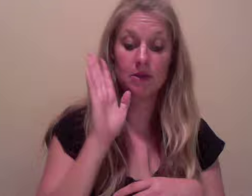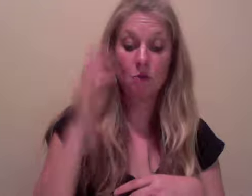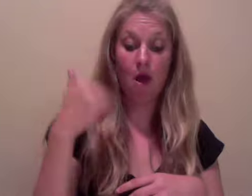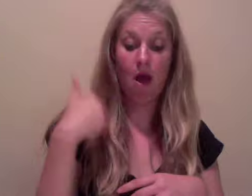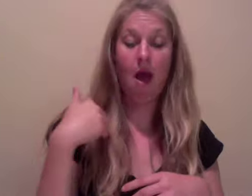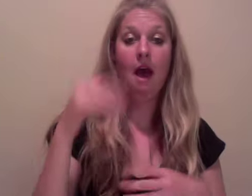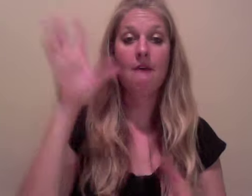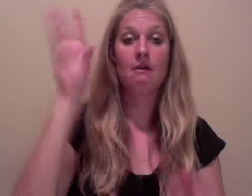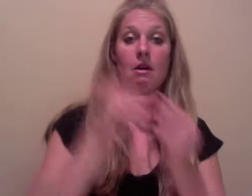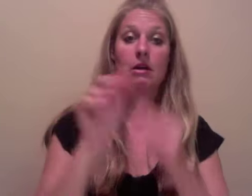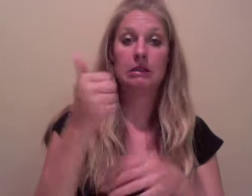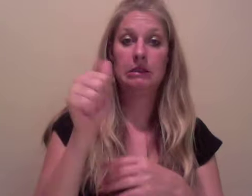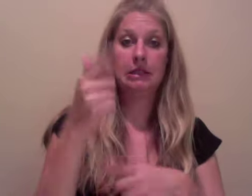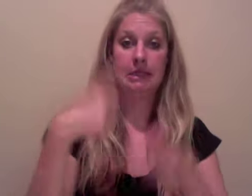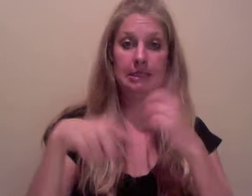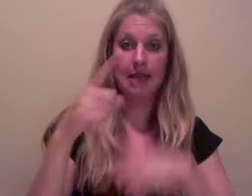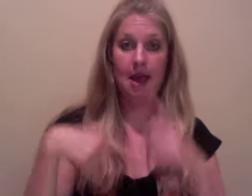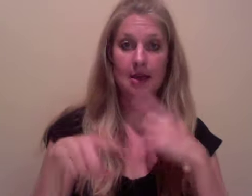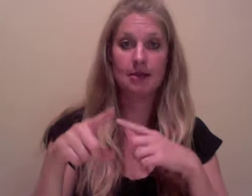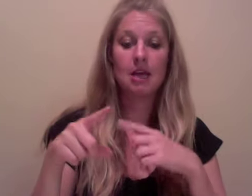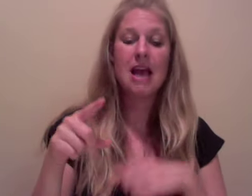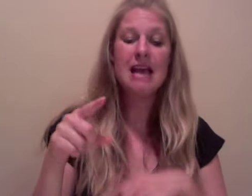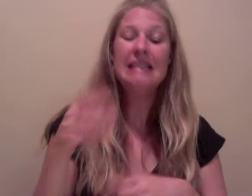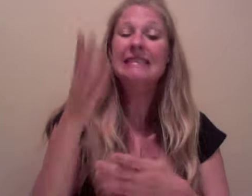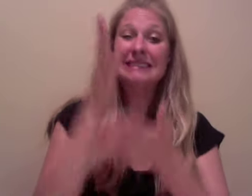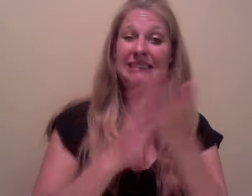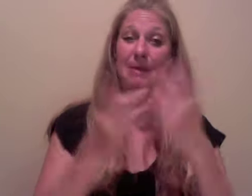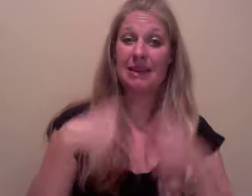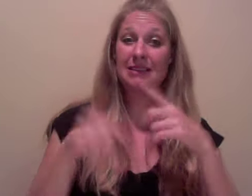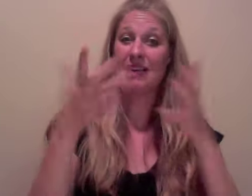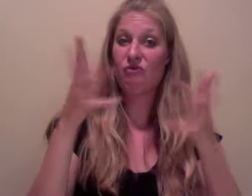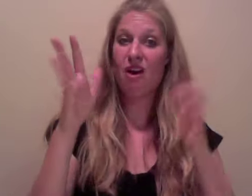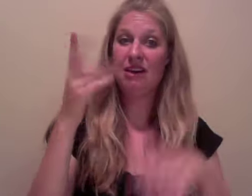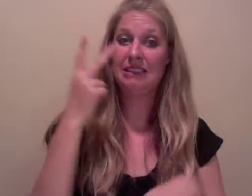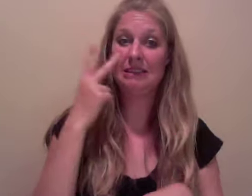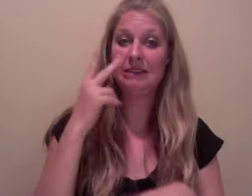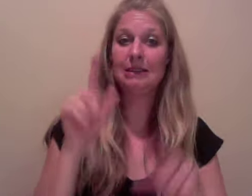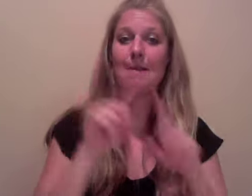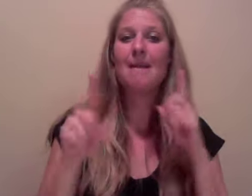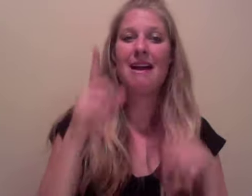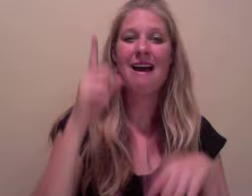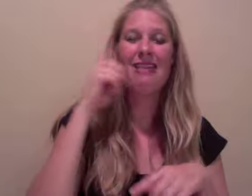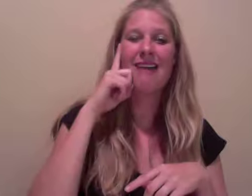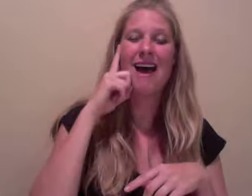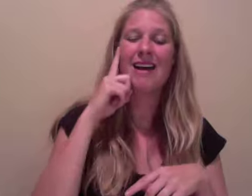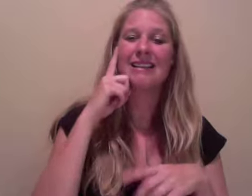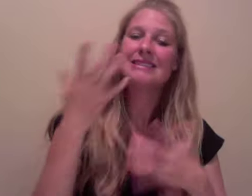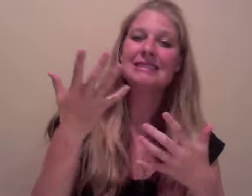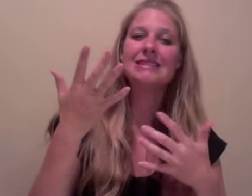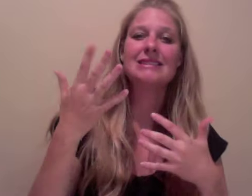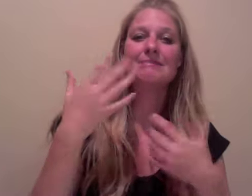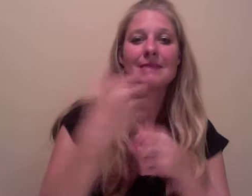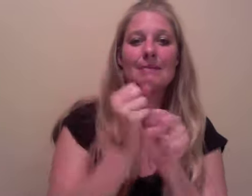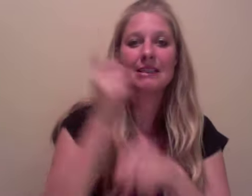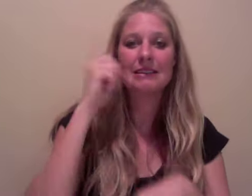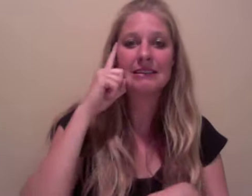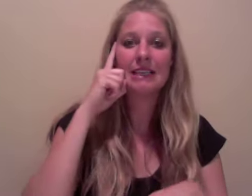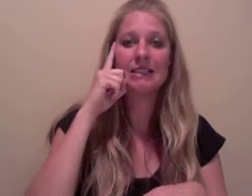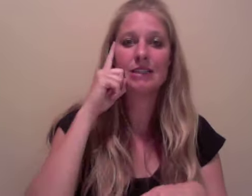For the food titled breakfast, there's going to be 10 signs. Some of the signs you've probably already seen, but I thought, well, it makes